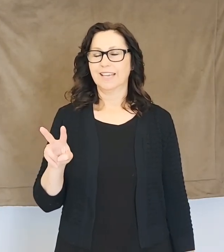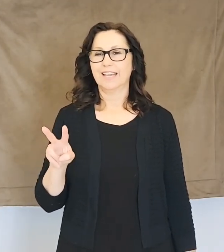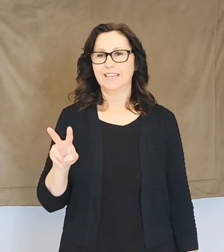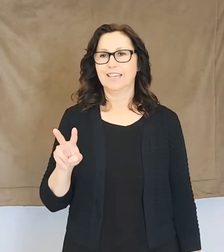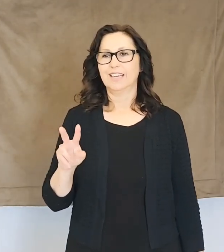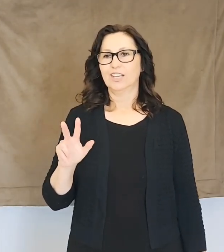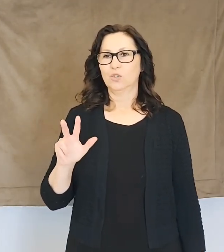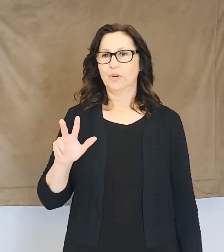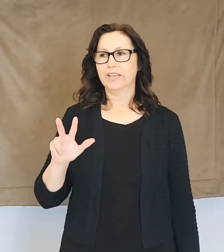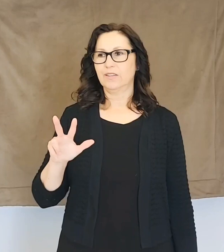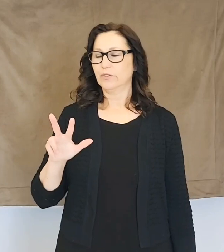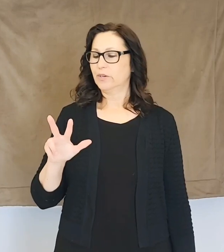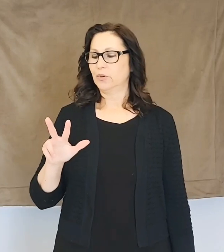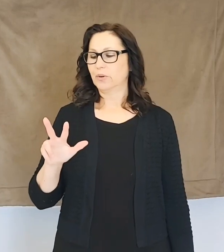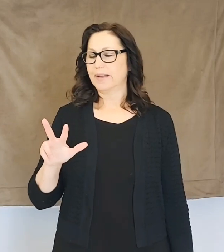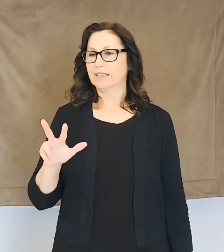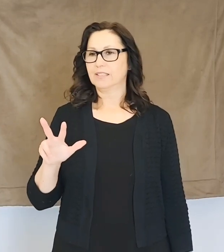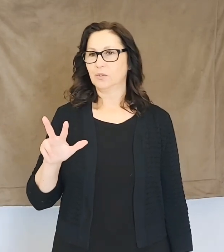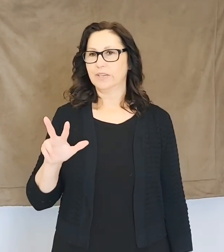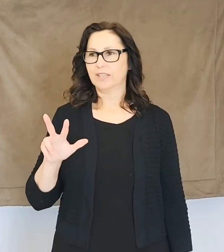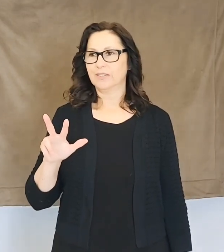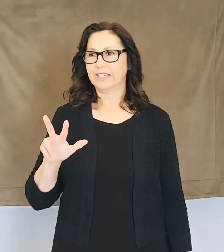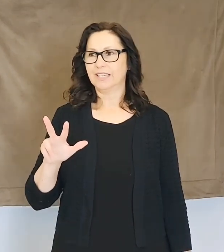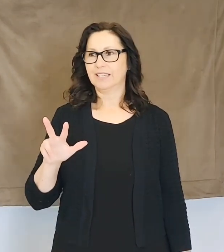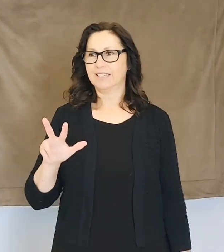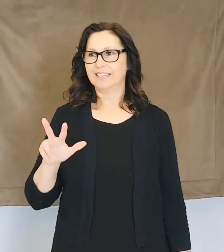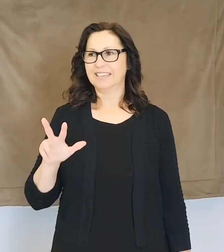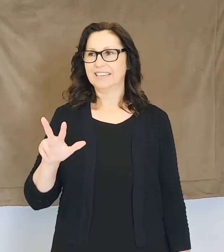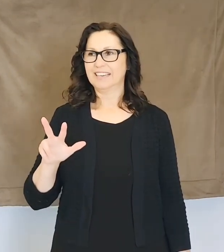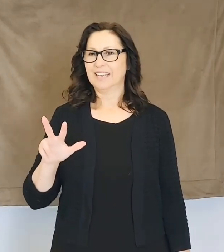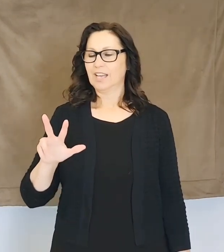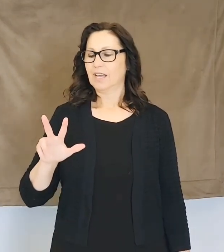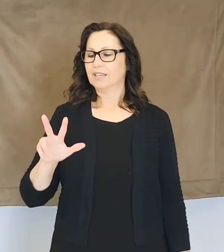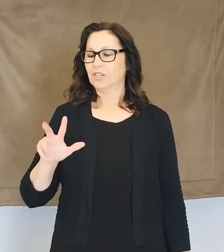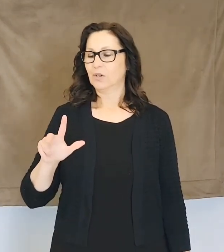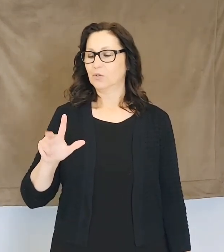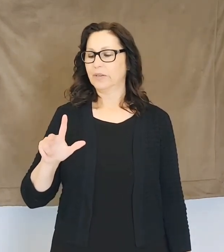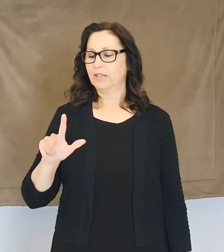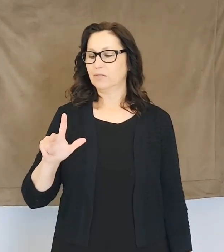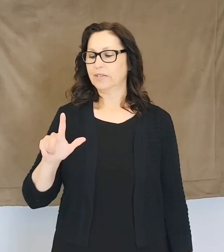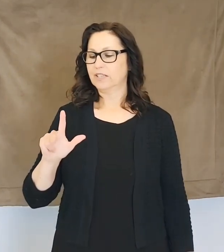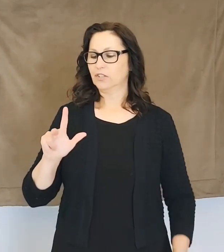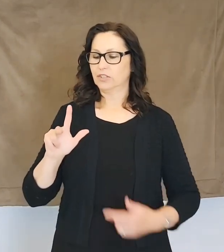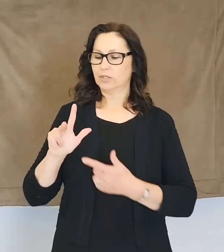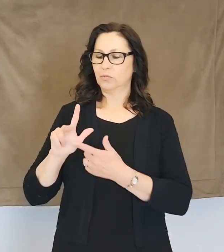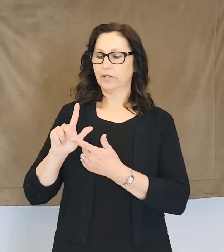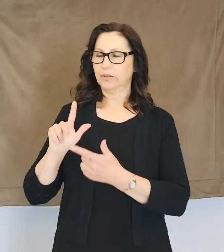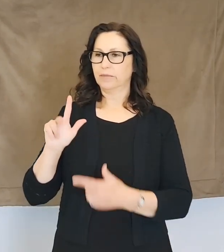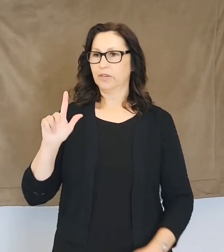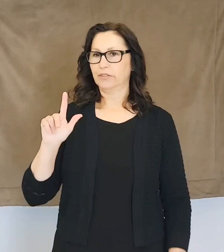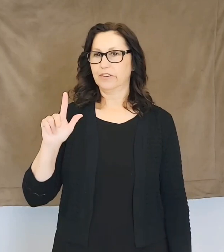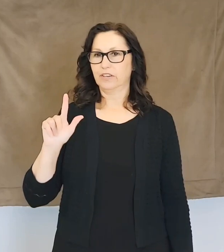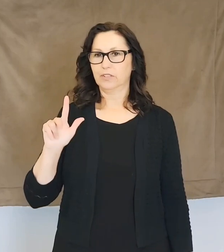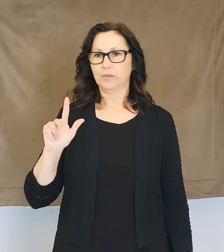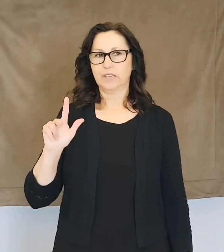Okay. 23, we'll go back to 23. So 23 is you just wiggle the middle finger,